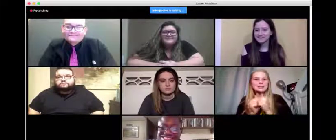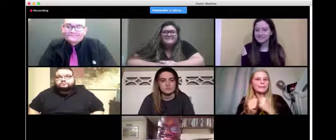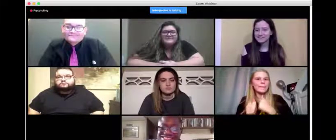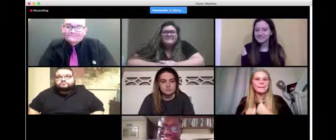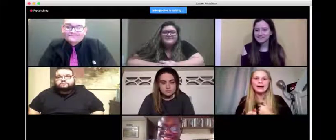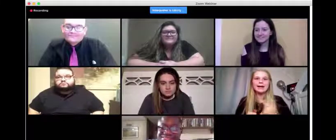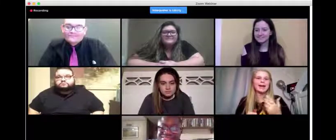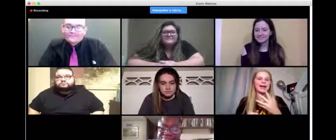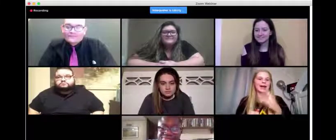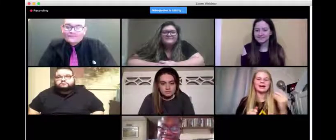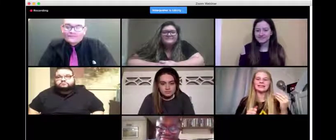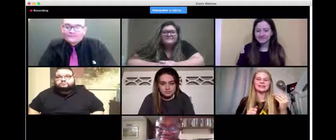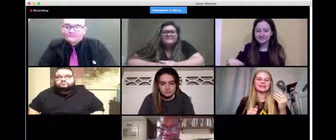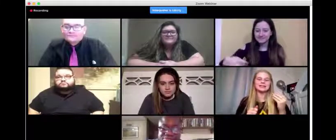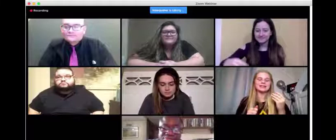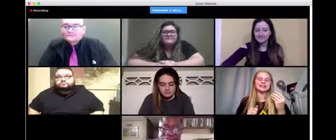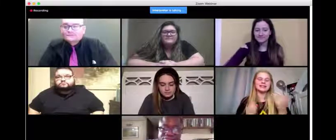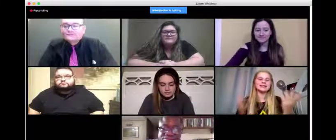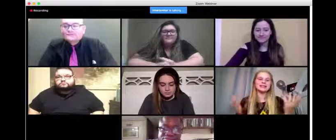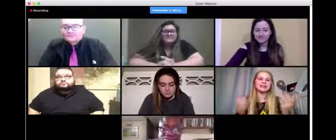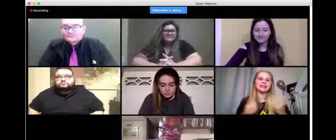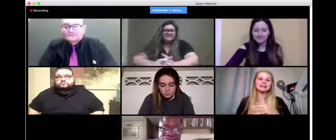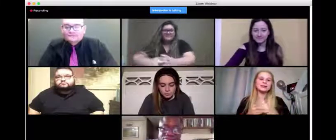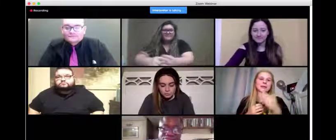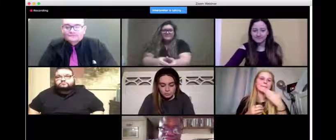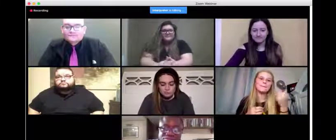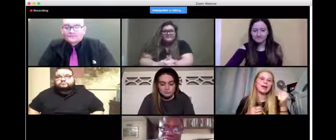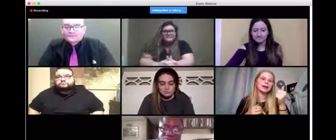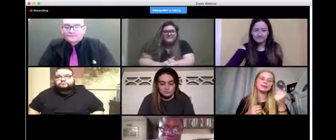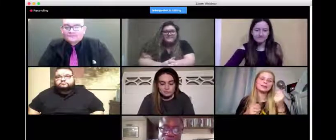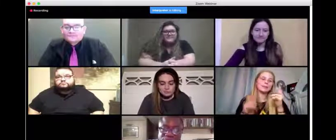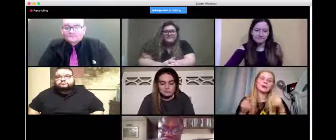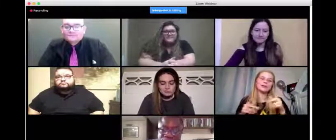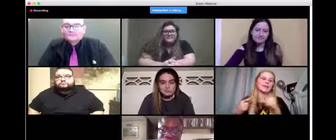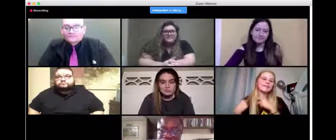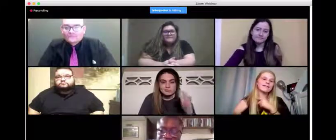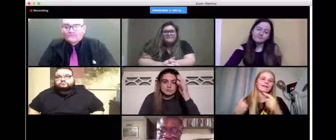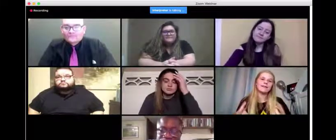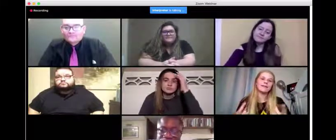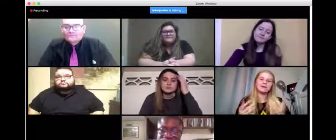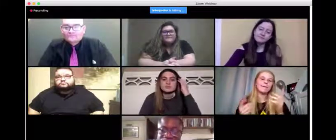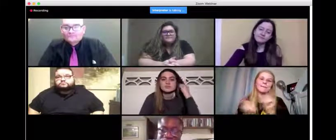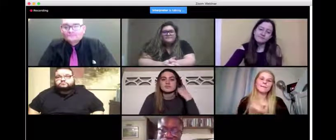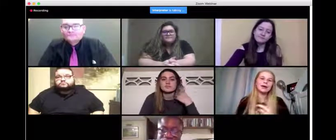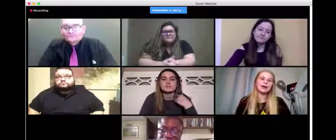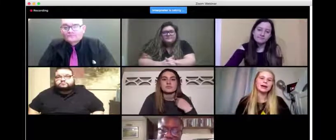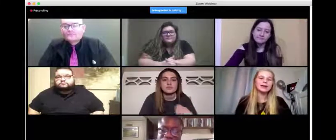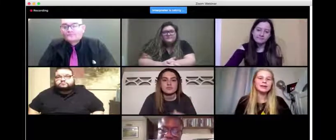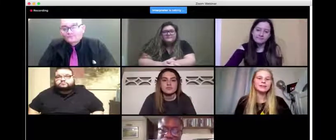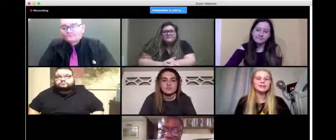person that I've ever met. And also my good friend,